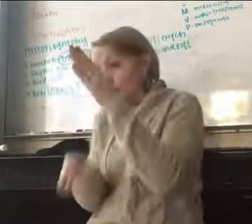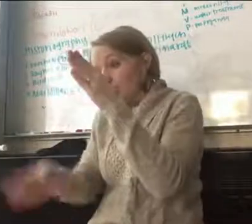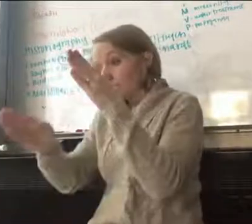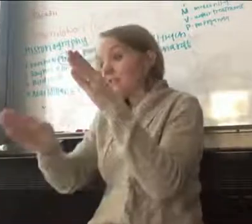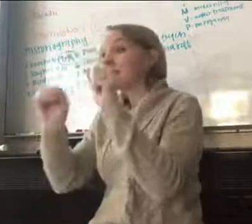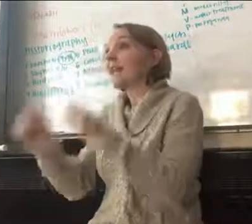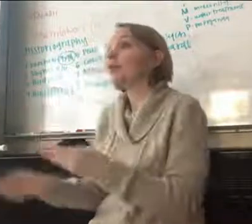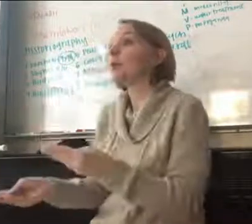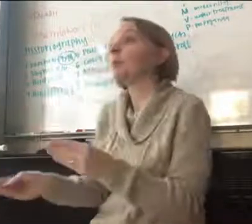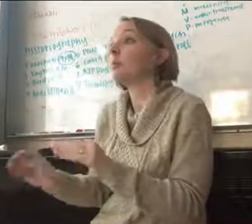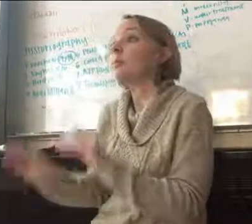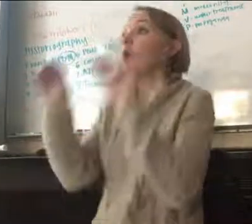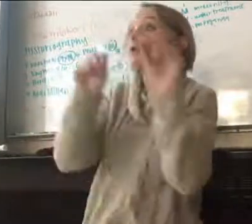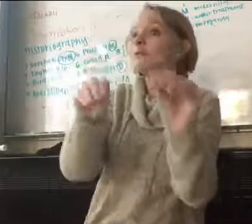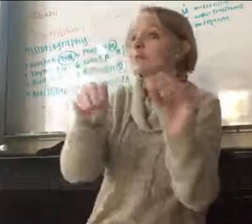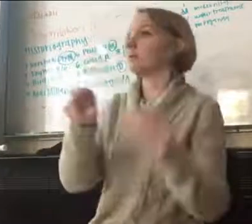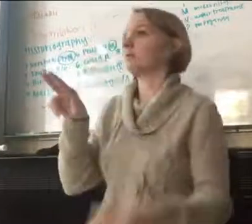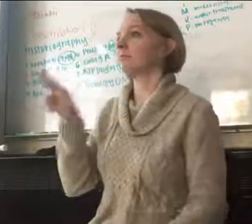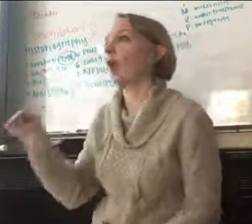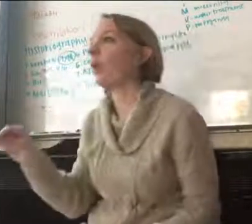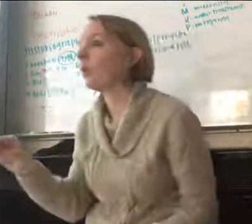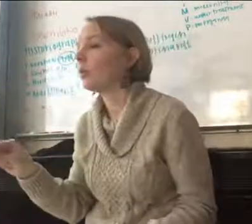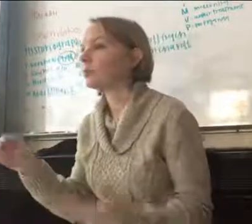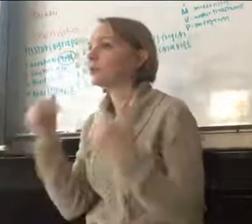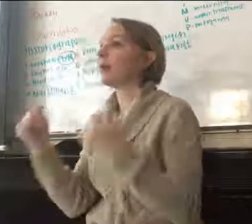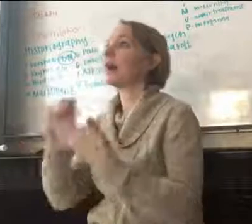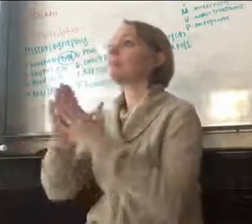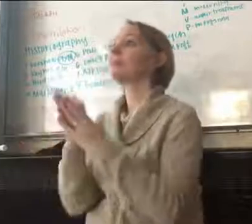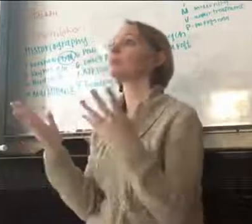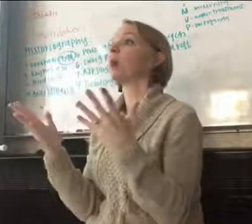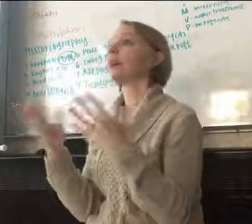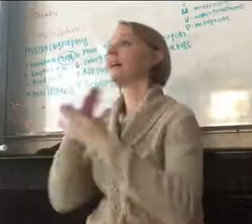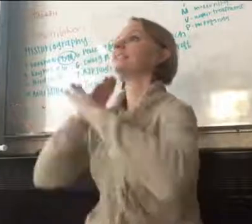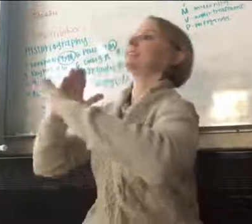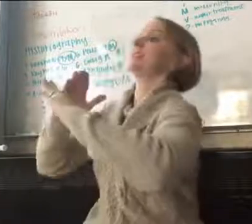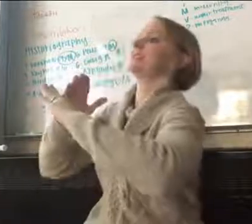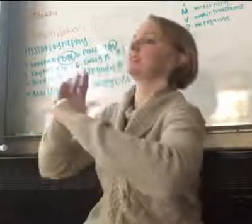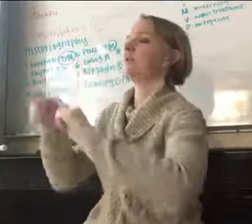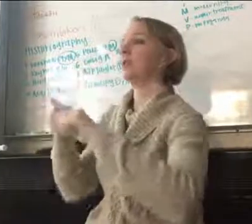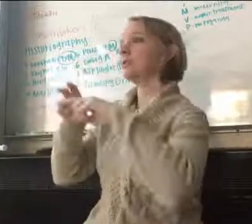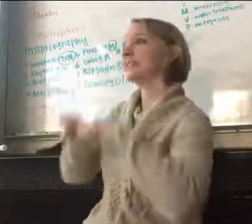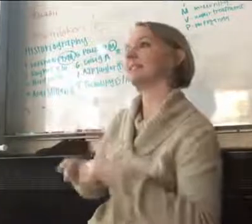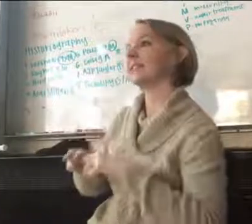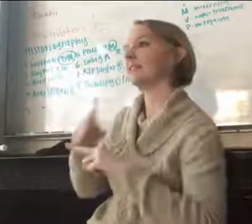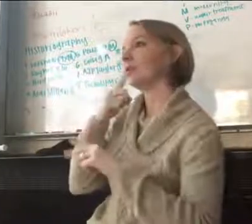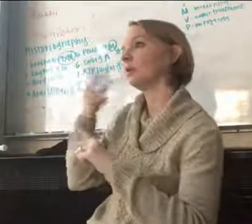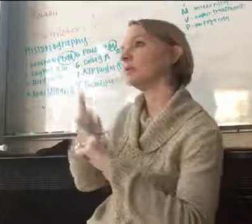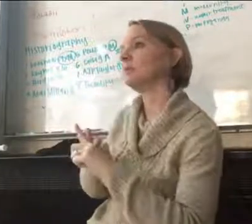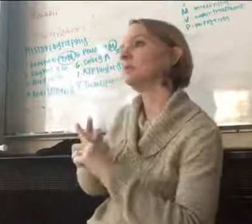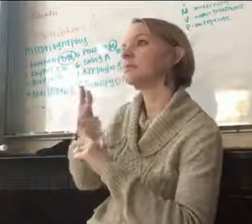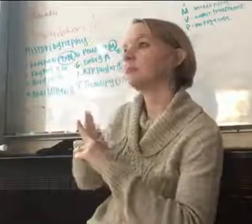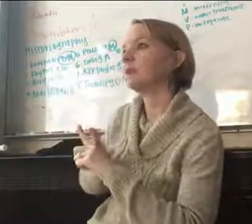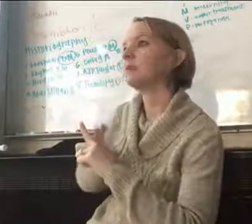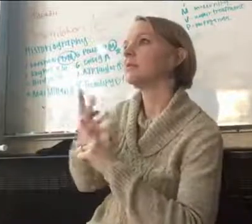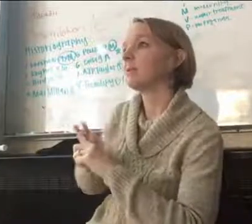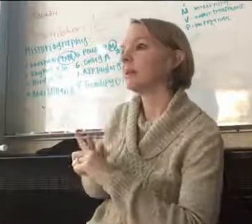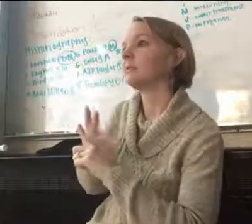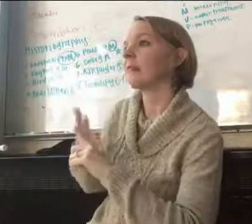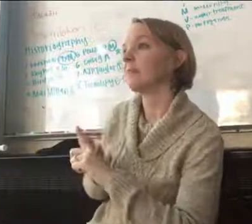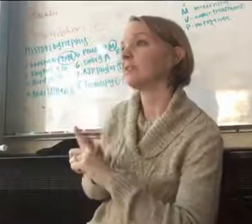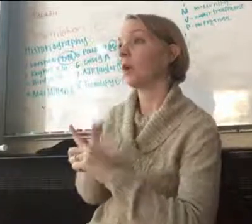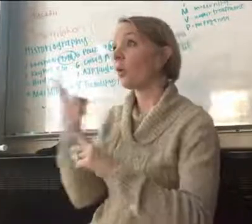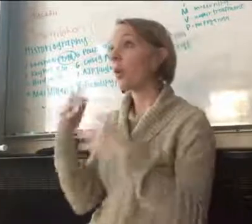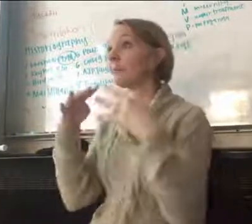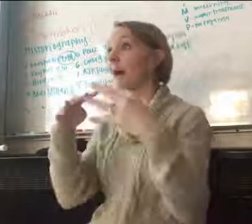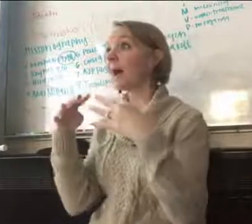mobile? No. So now what does this become? A defensive war, where you sit there for months and months and months at a time. There was one battle